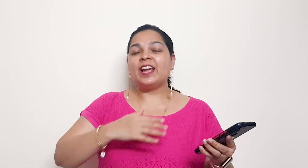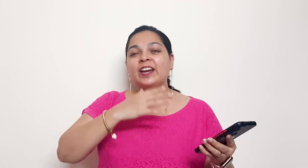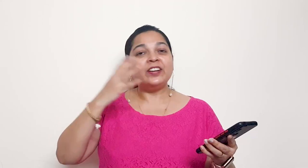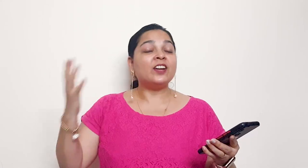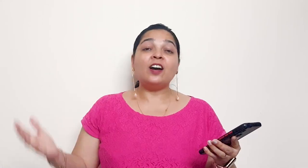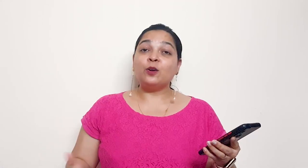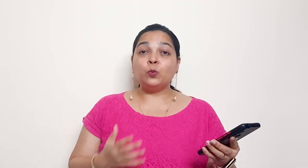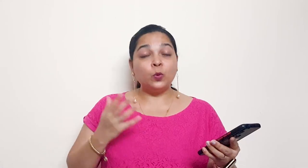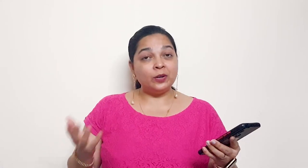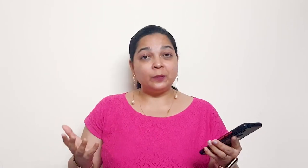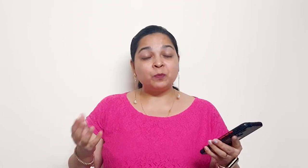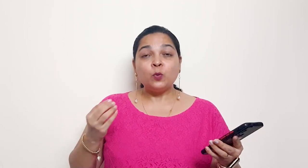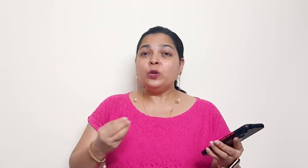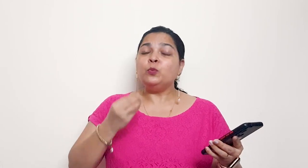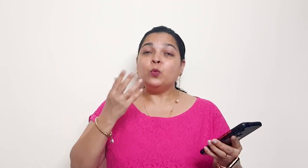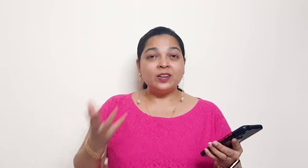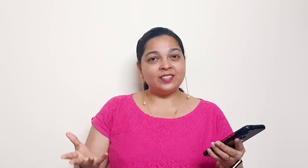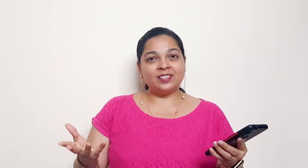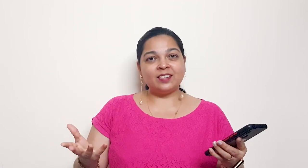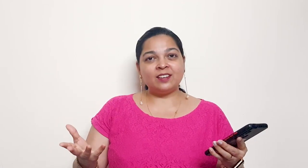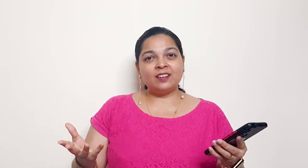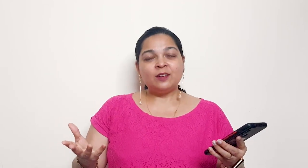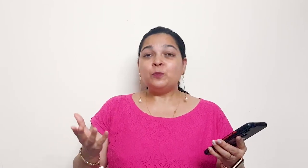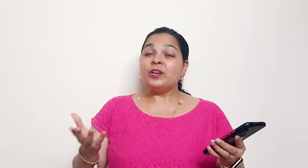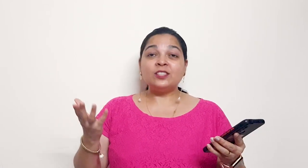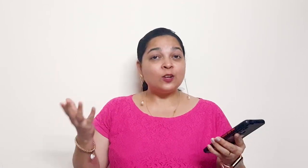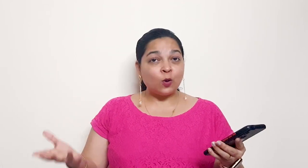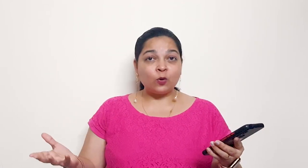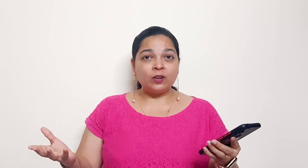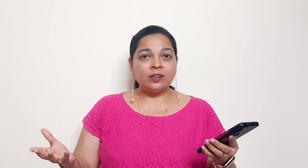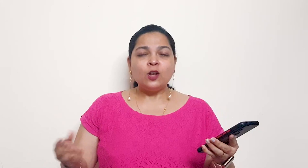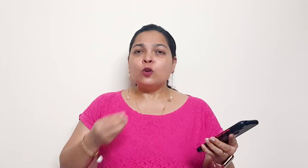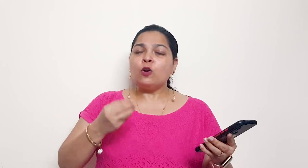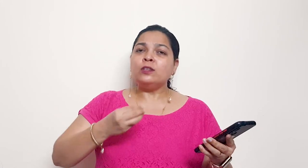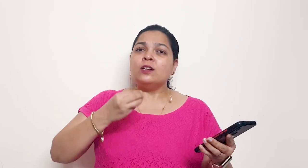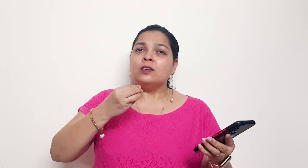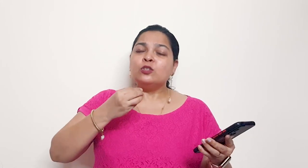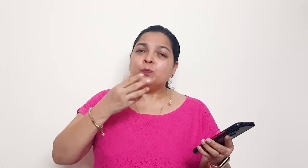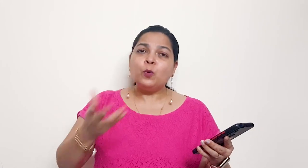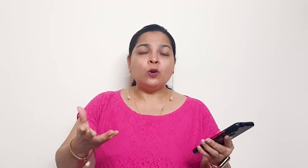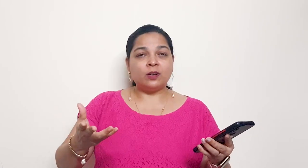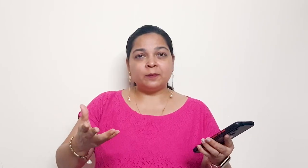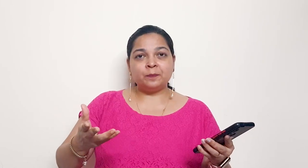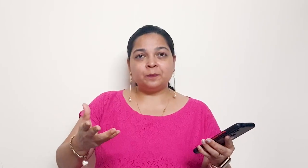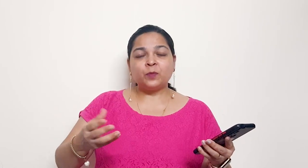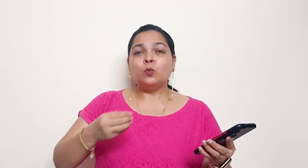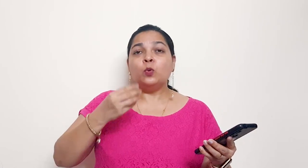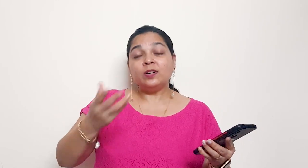created the entire world with words. Praise the Lord. God